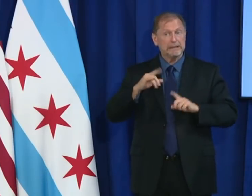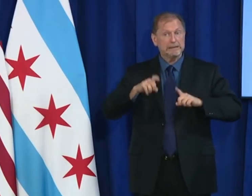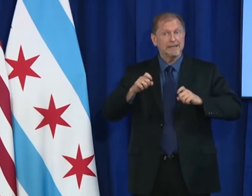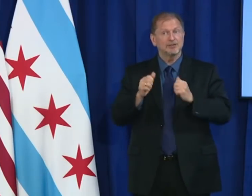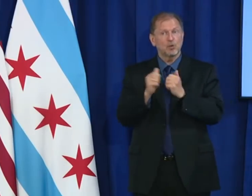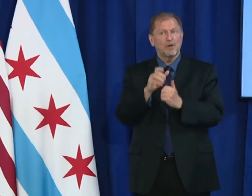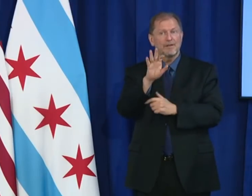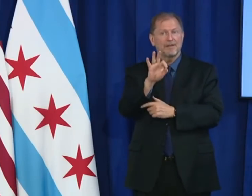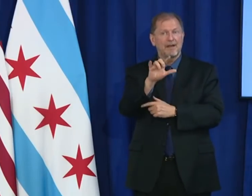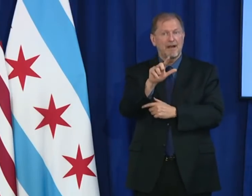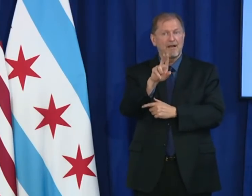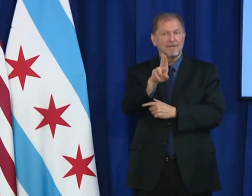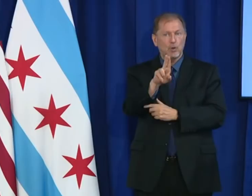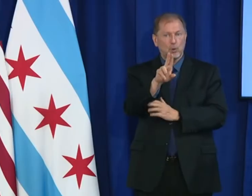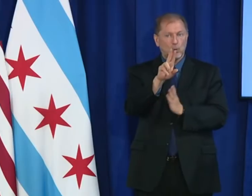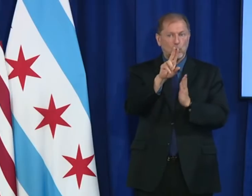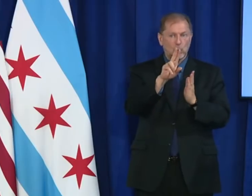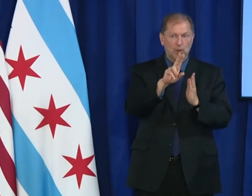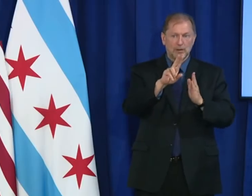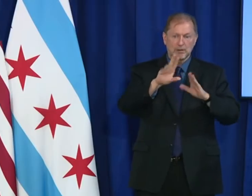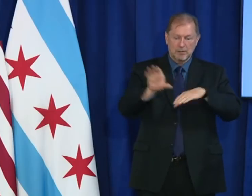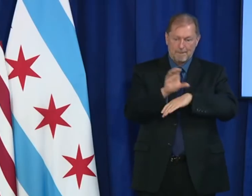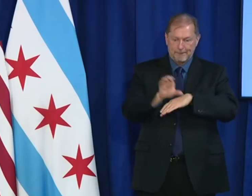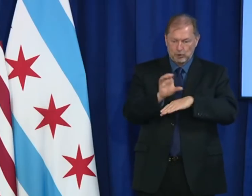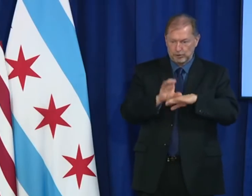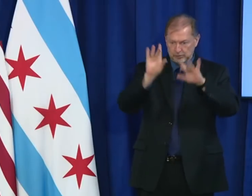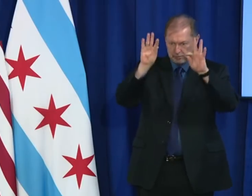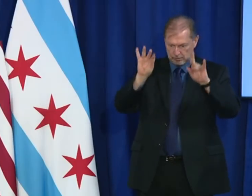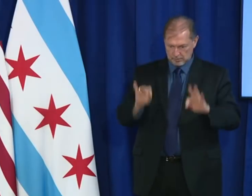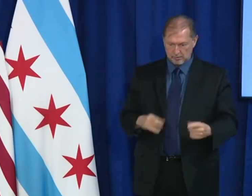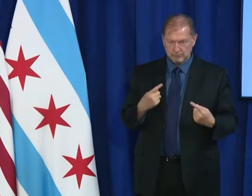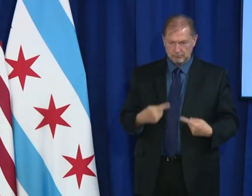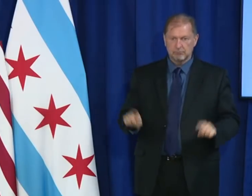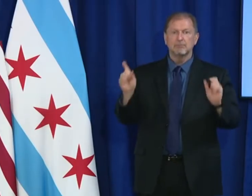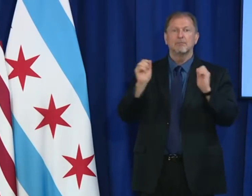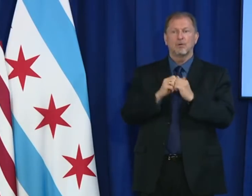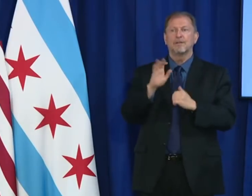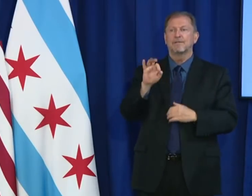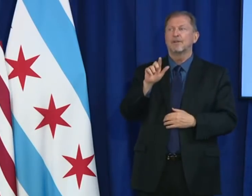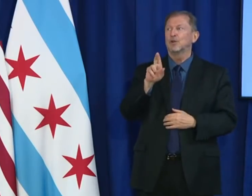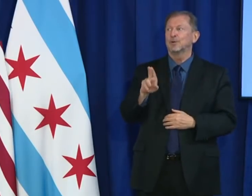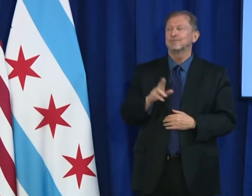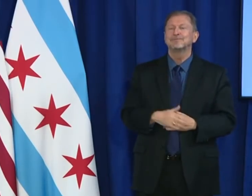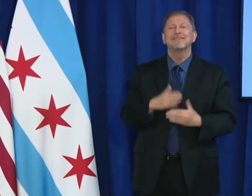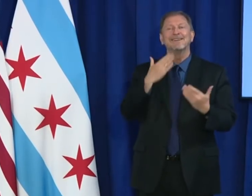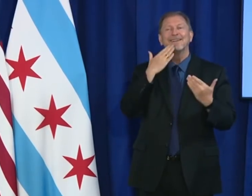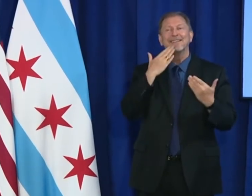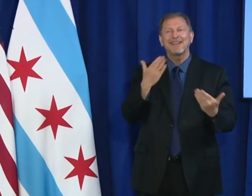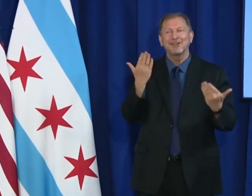well, and it feeds in as it needs to the state and federal systems. Thank you. Okay.